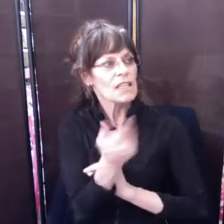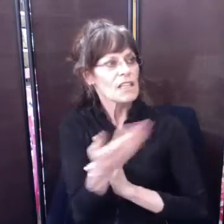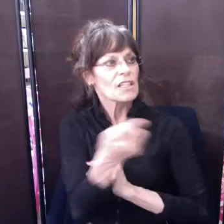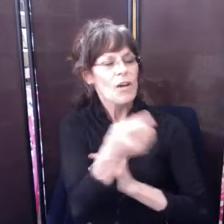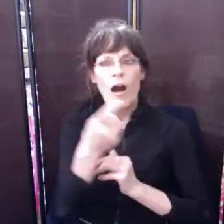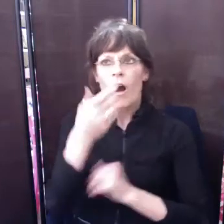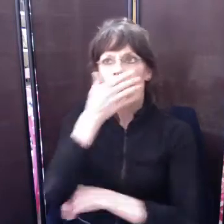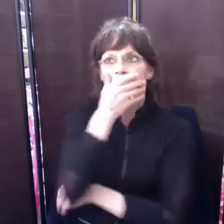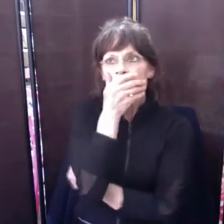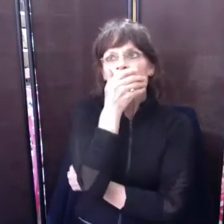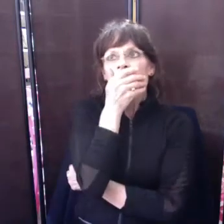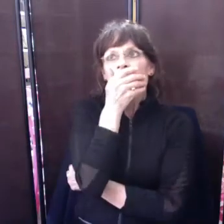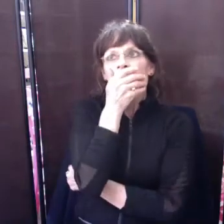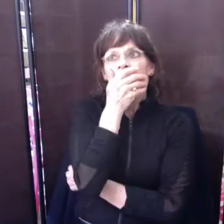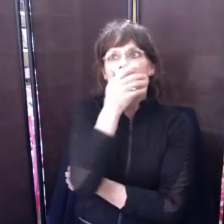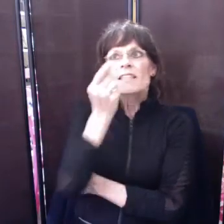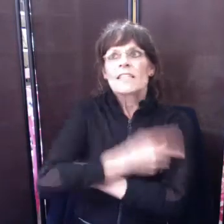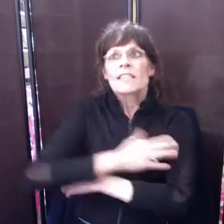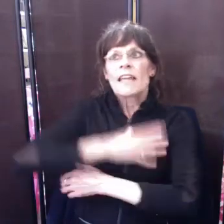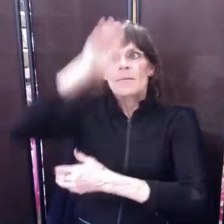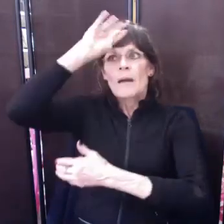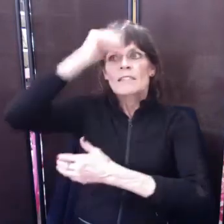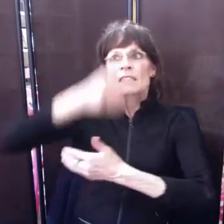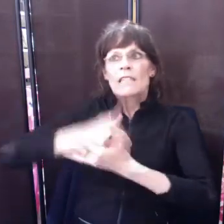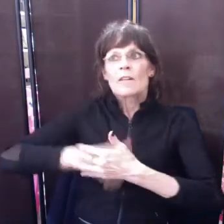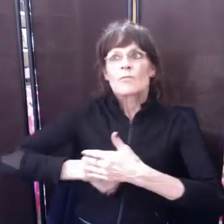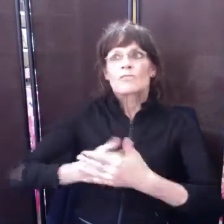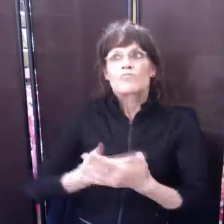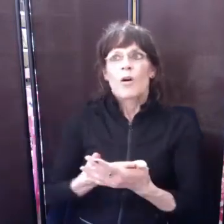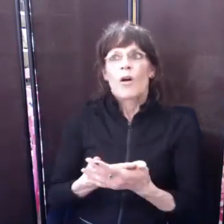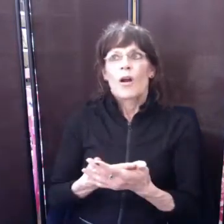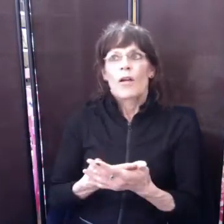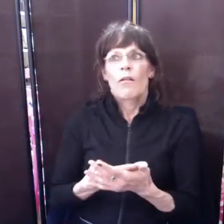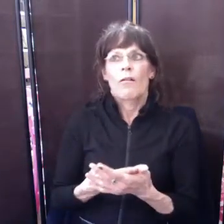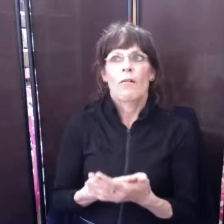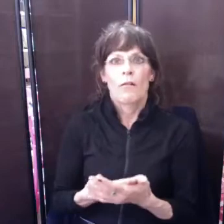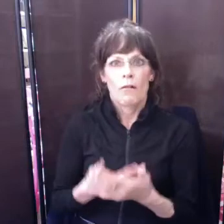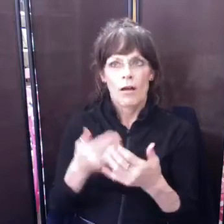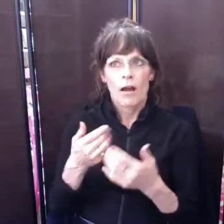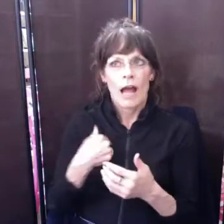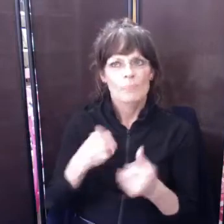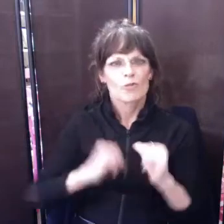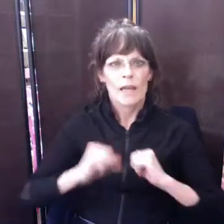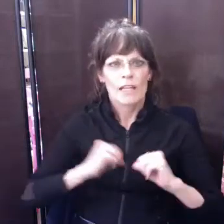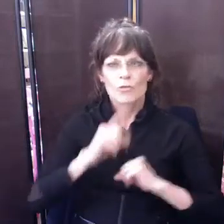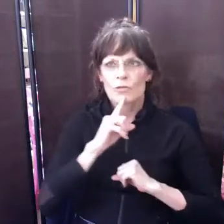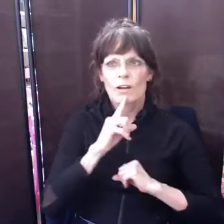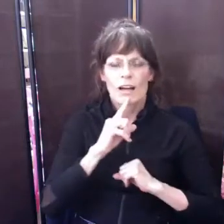the day my son was born. And I'm kind of dramatic if you haven't already figured this out. And I started to cry, and I went, "Is he